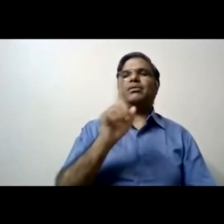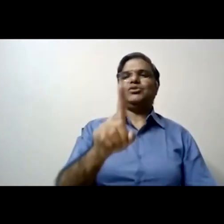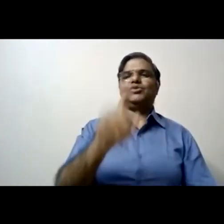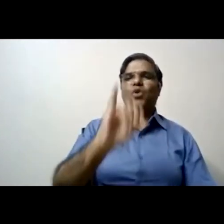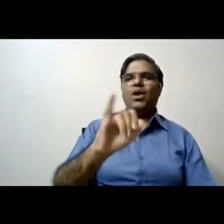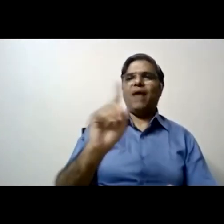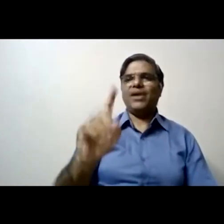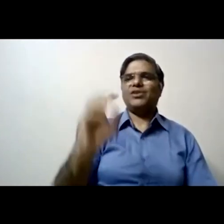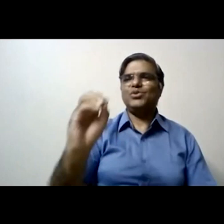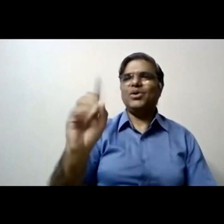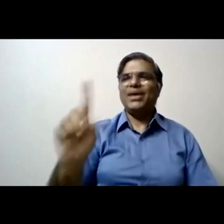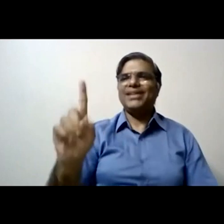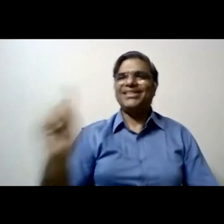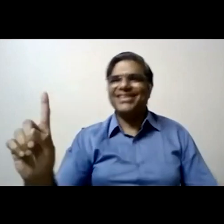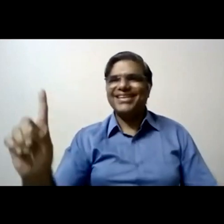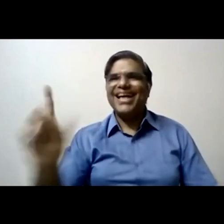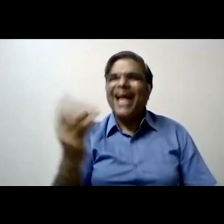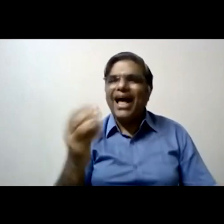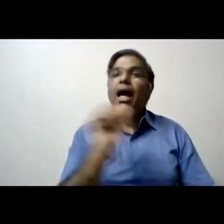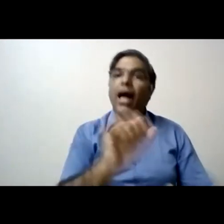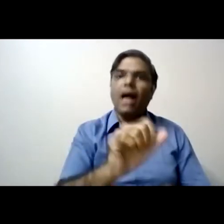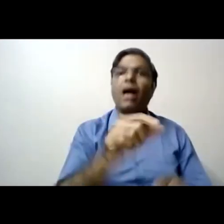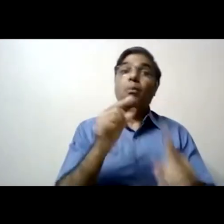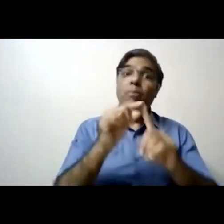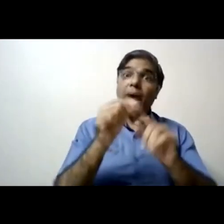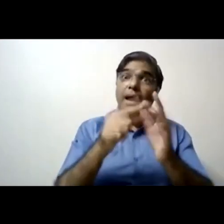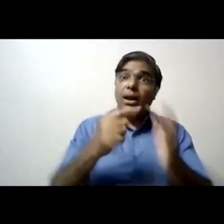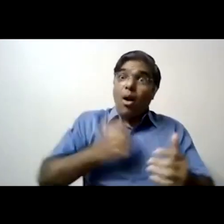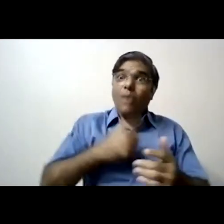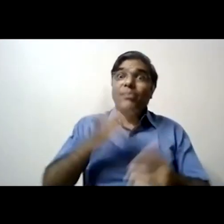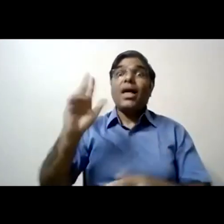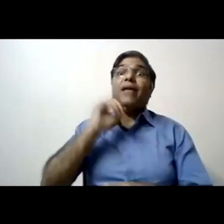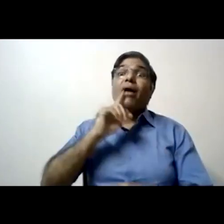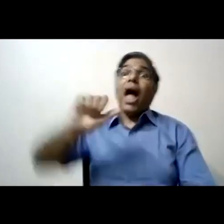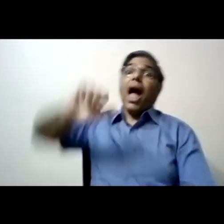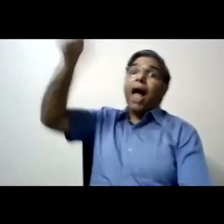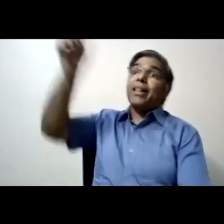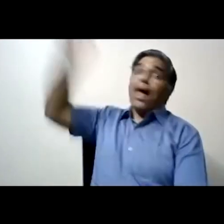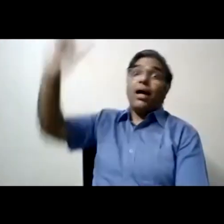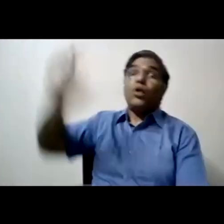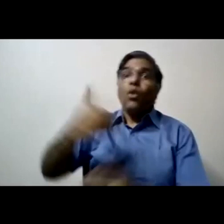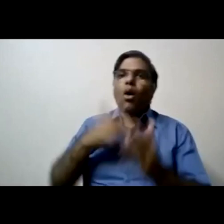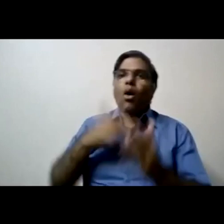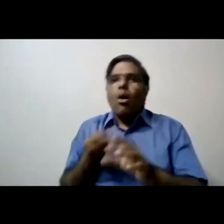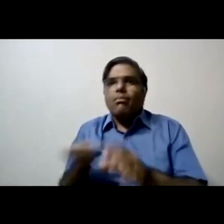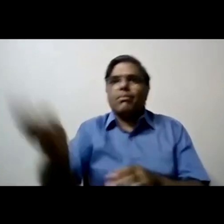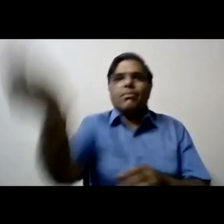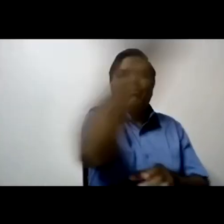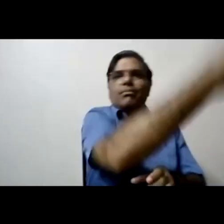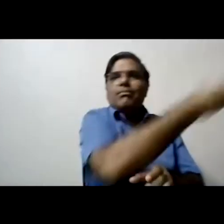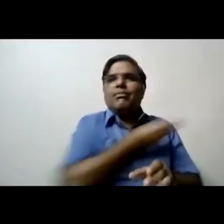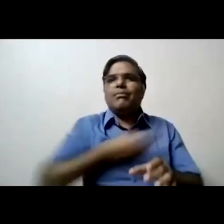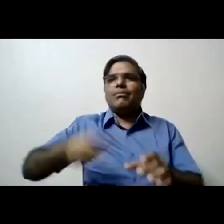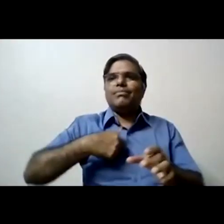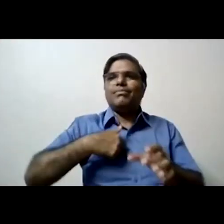803161, or if you're living in Chandigarh, it will begin with 161. Likewise, when you're living in Delhi, it will begin